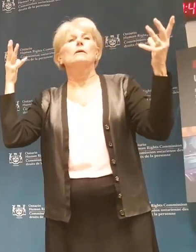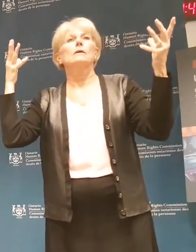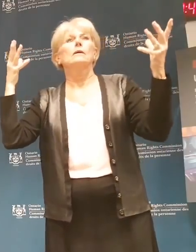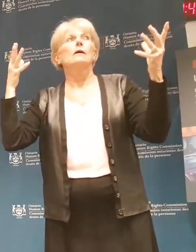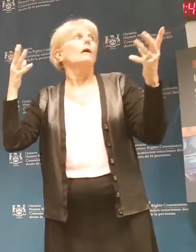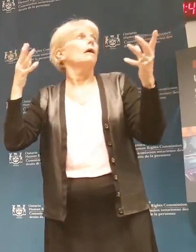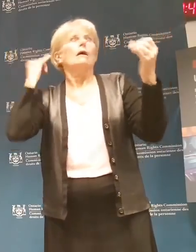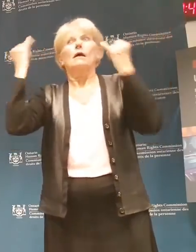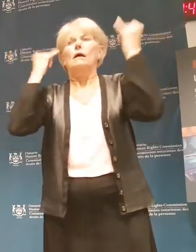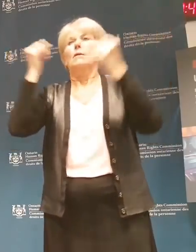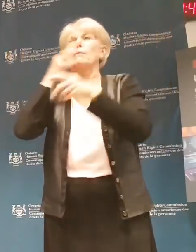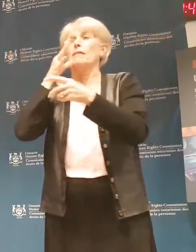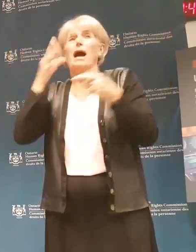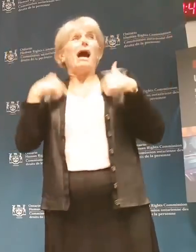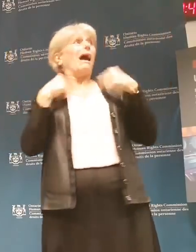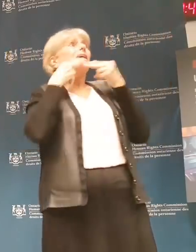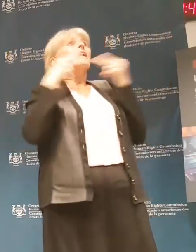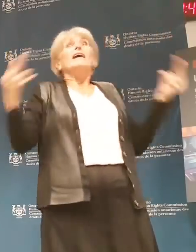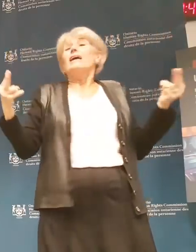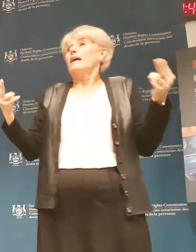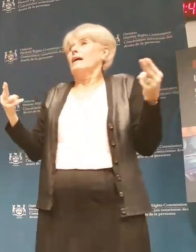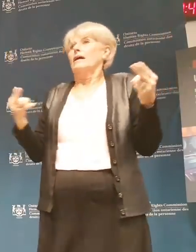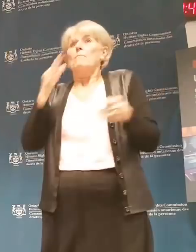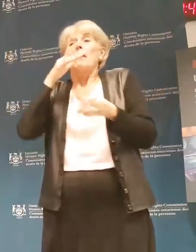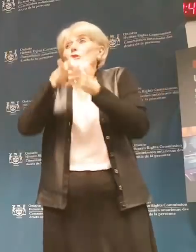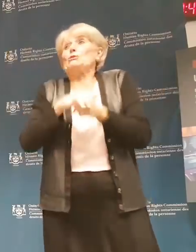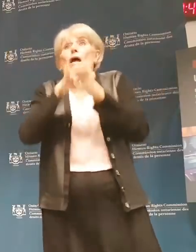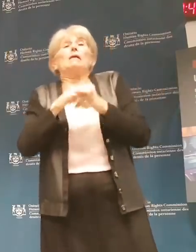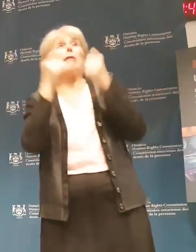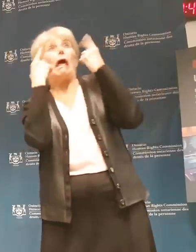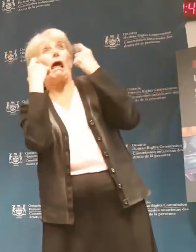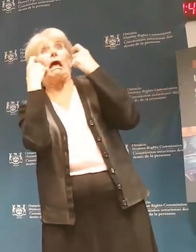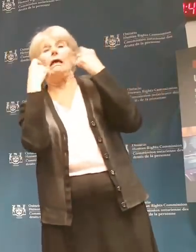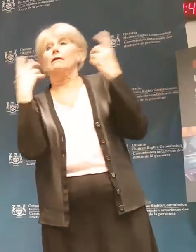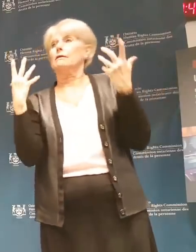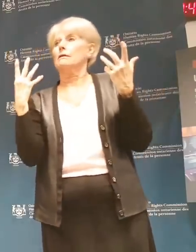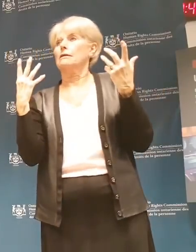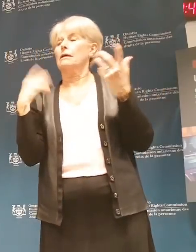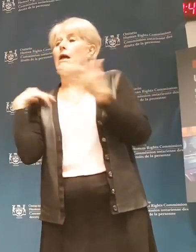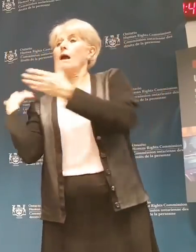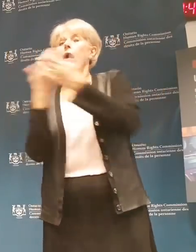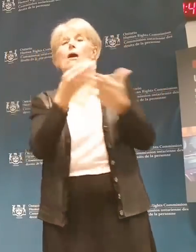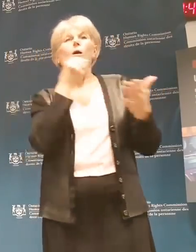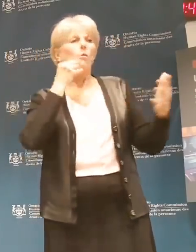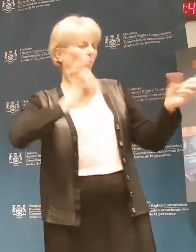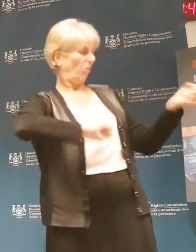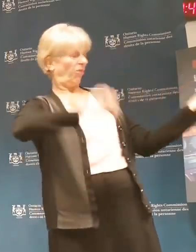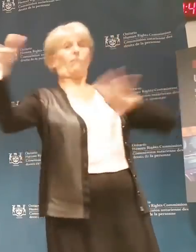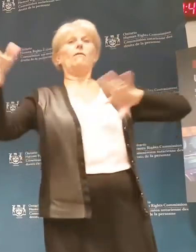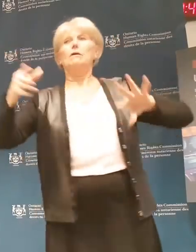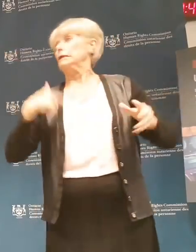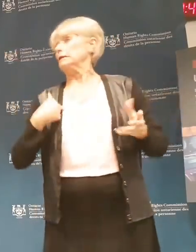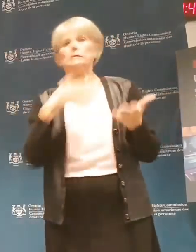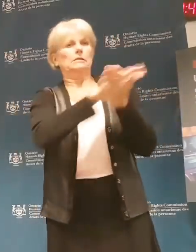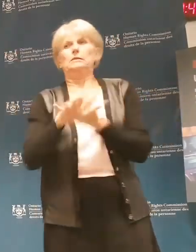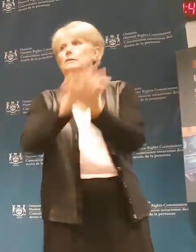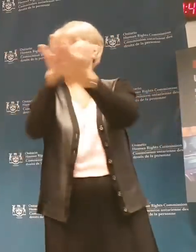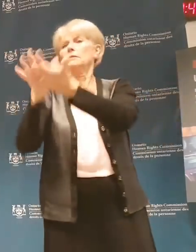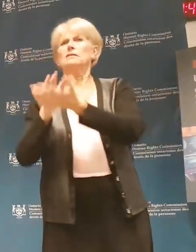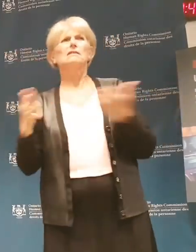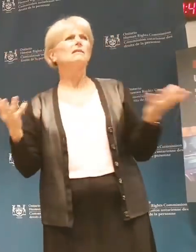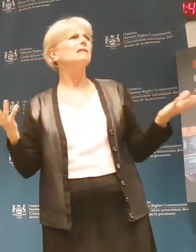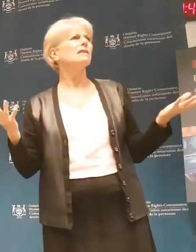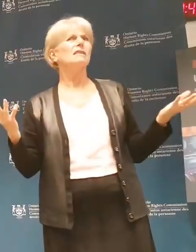she was going to take it because I didn't do anything. She'd be stressing and crying. I got to my house and it was messy and I had to clean it myself, end